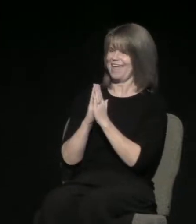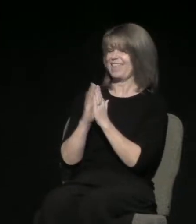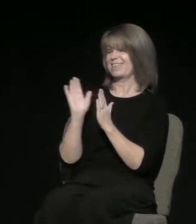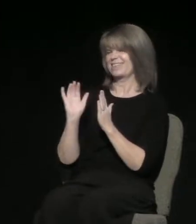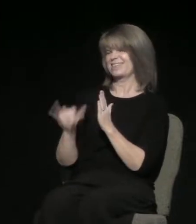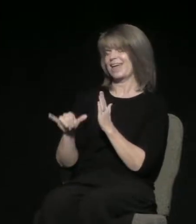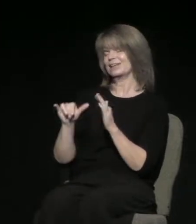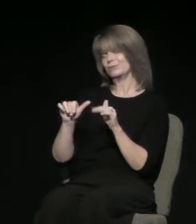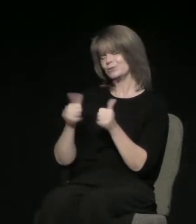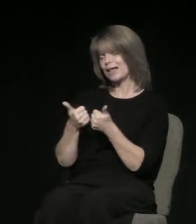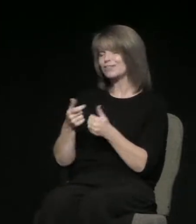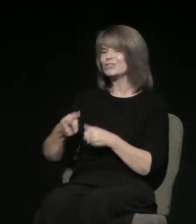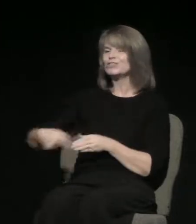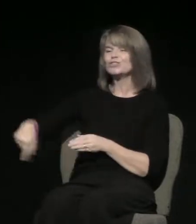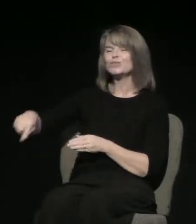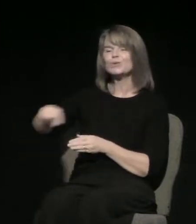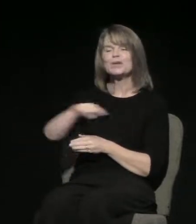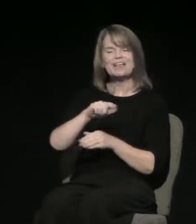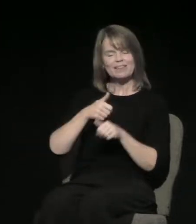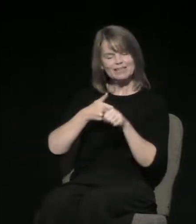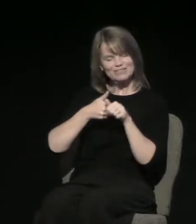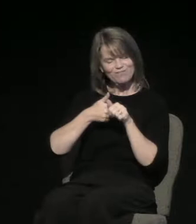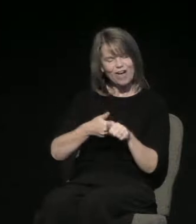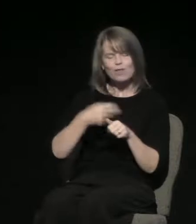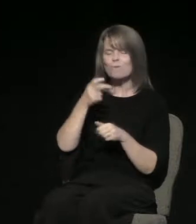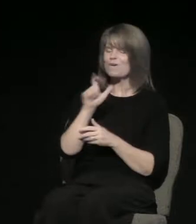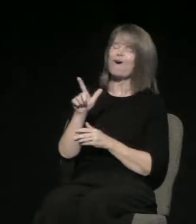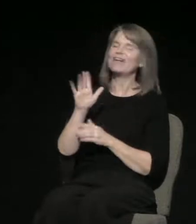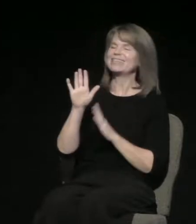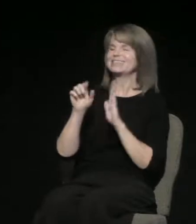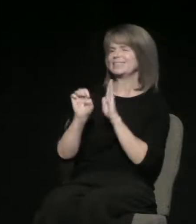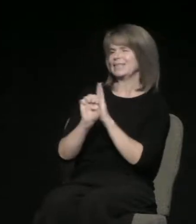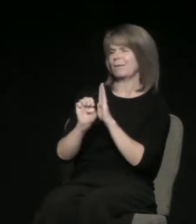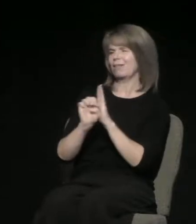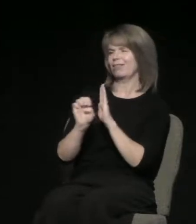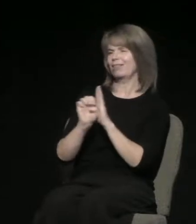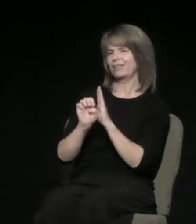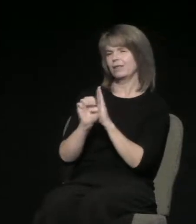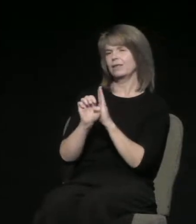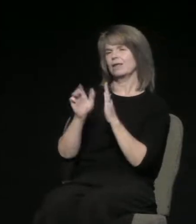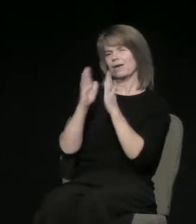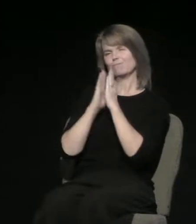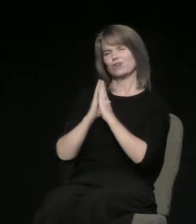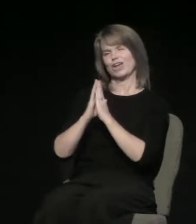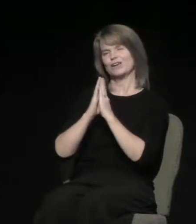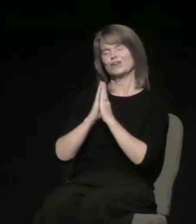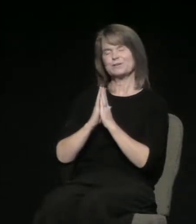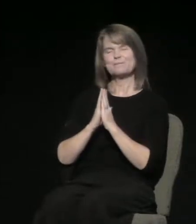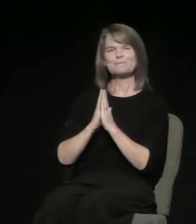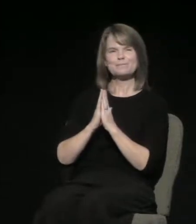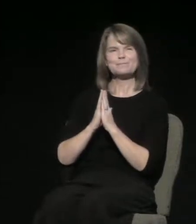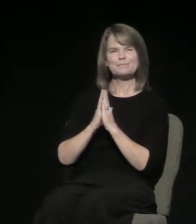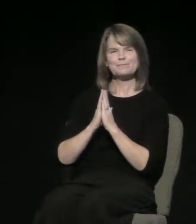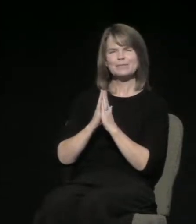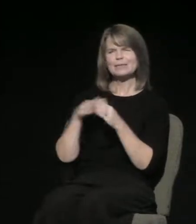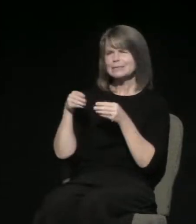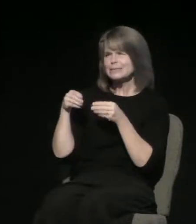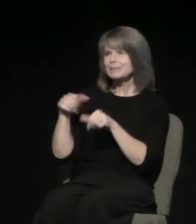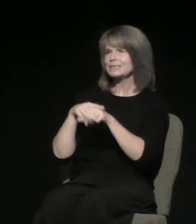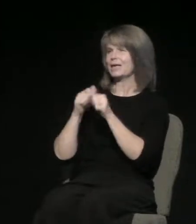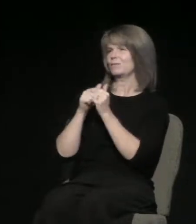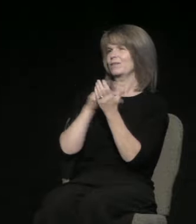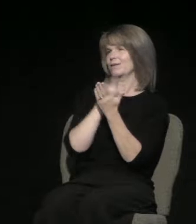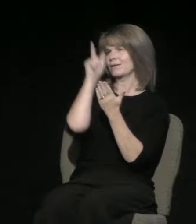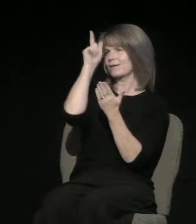I challenge challenge You Let's Follow Paul's Example Of Prayer Of spending